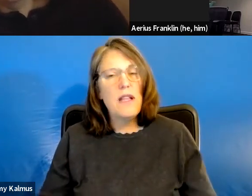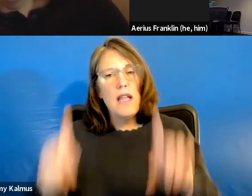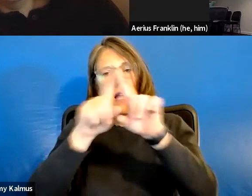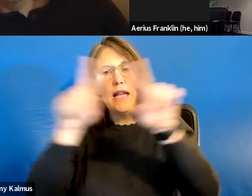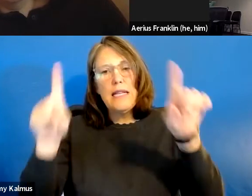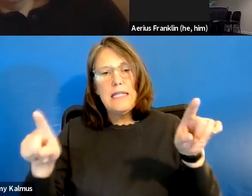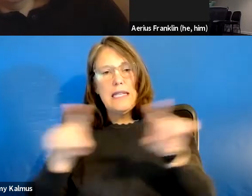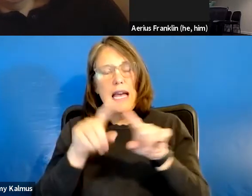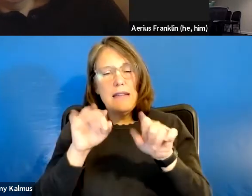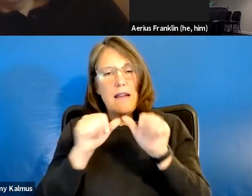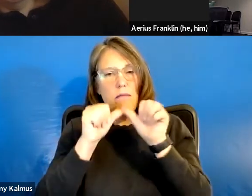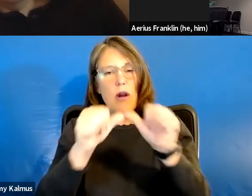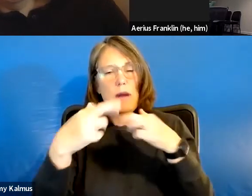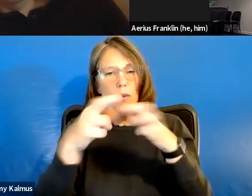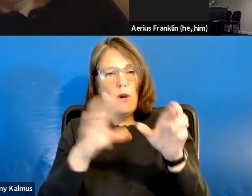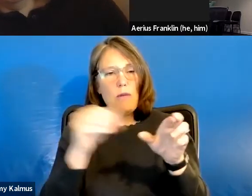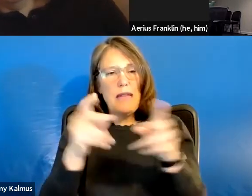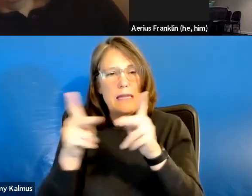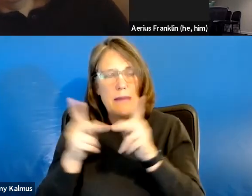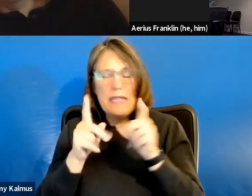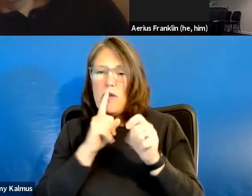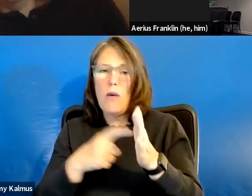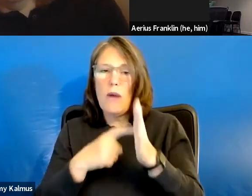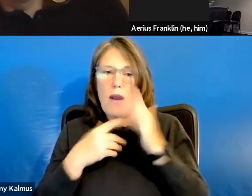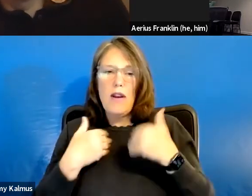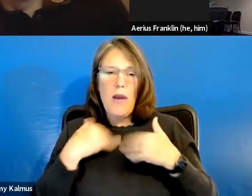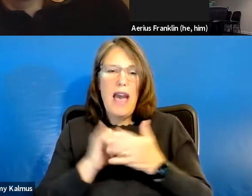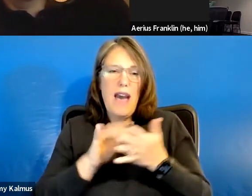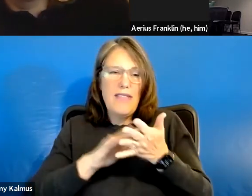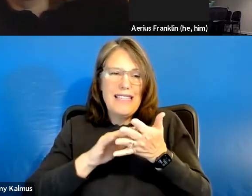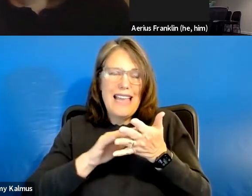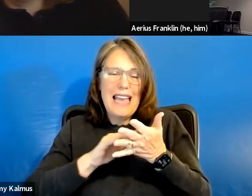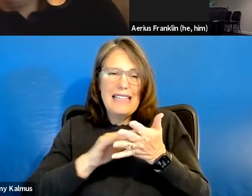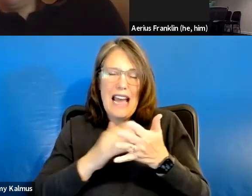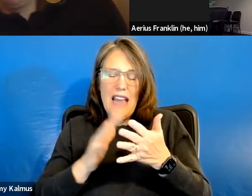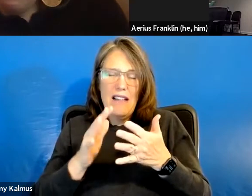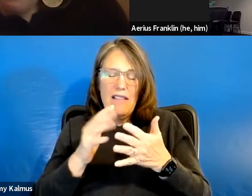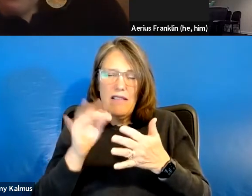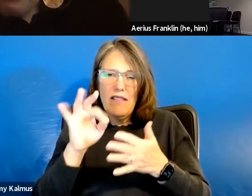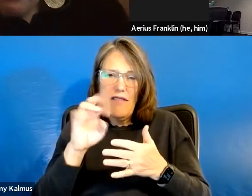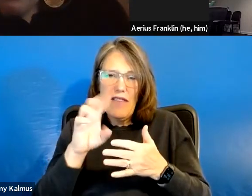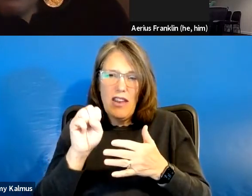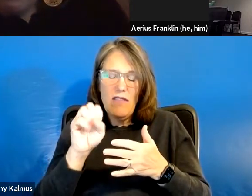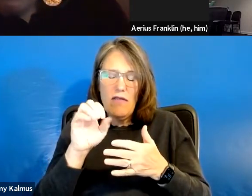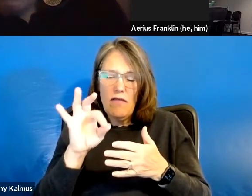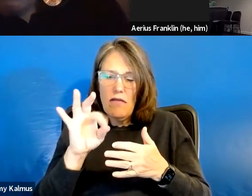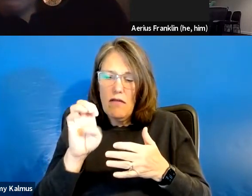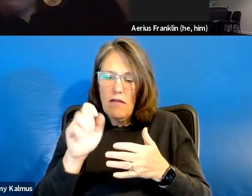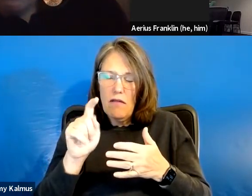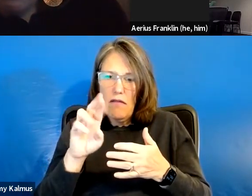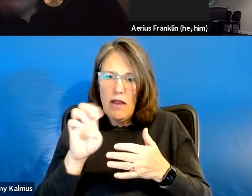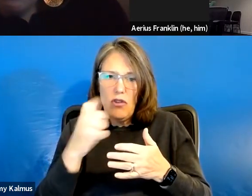Signs of permanent rooms and spaces are required to have this tactile feature for people with vision